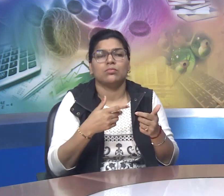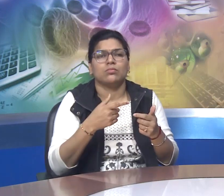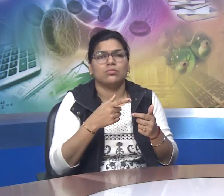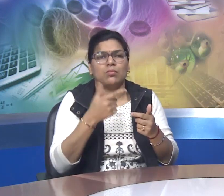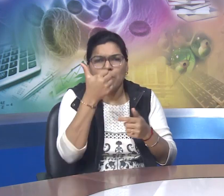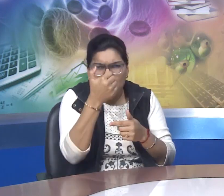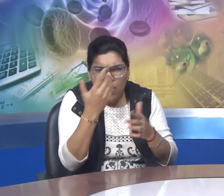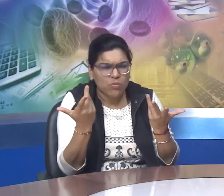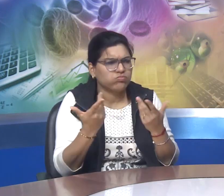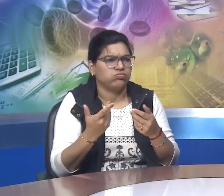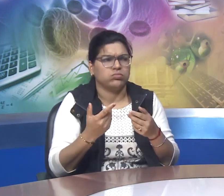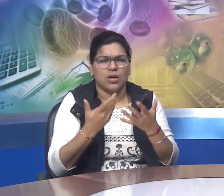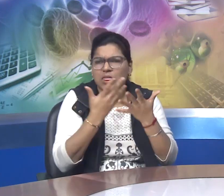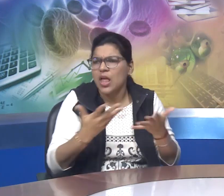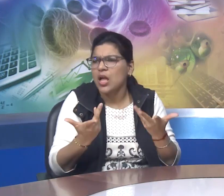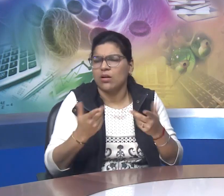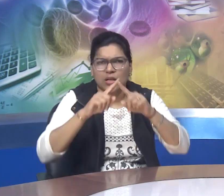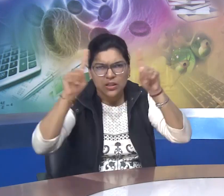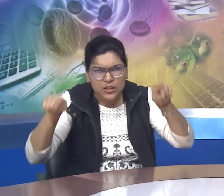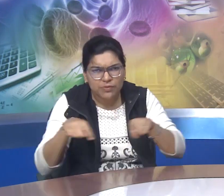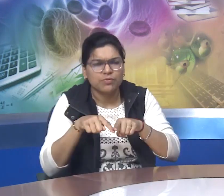we use different kinds of words